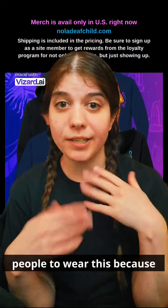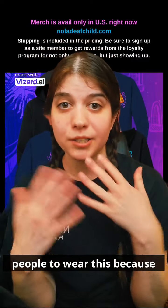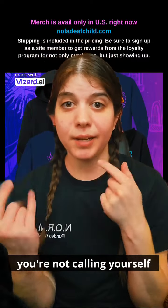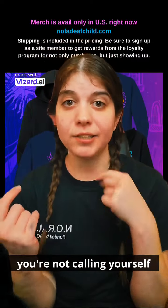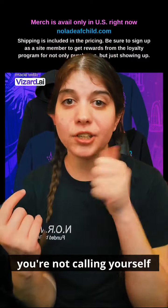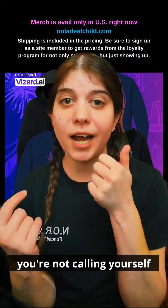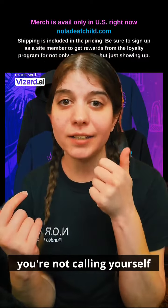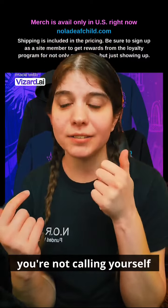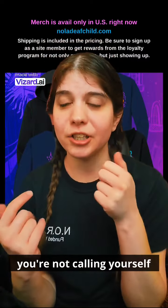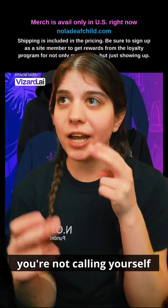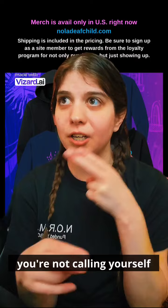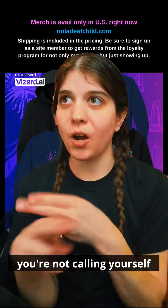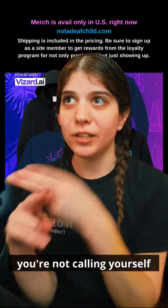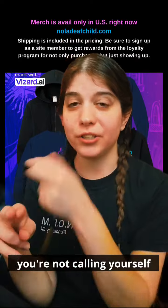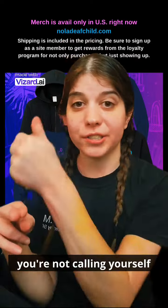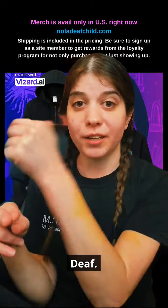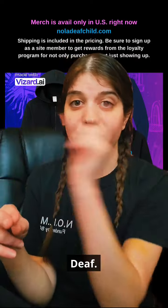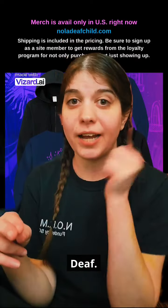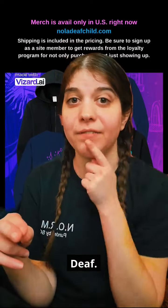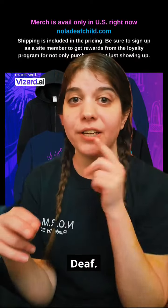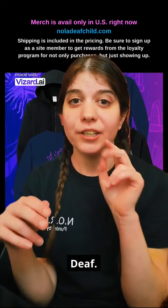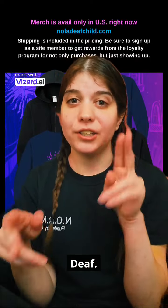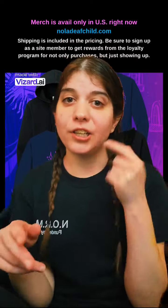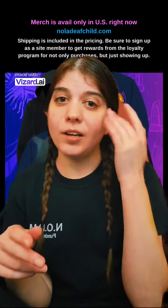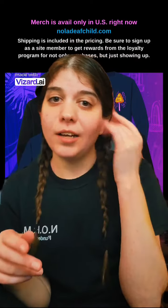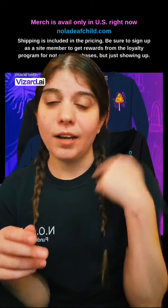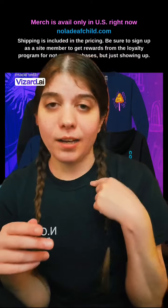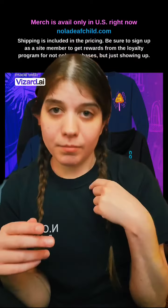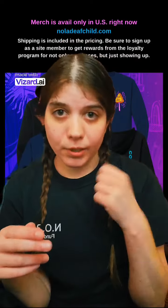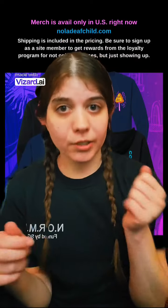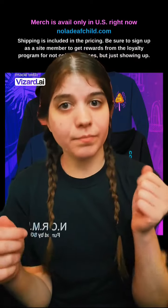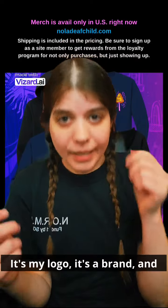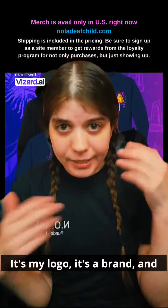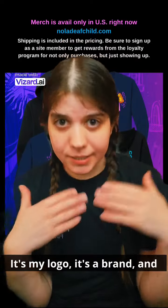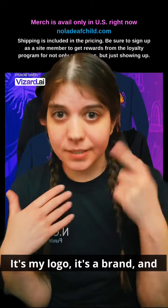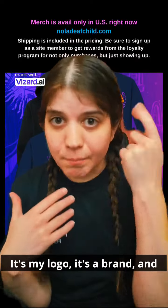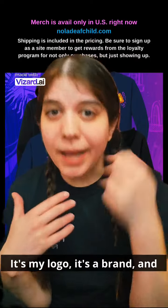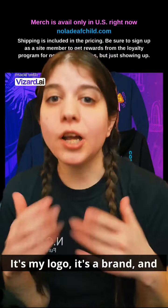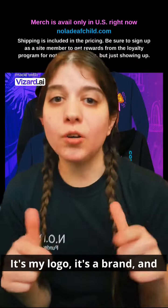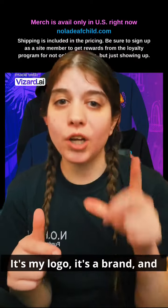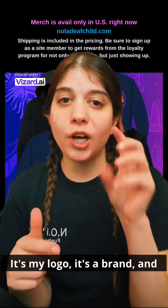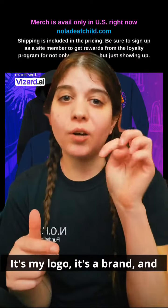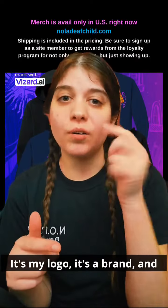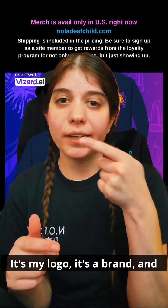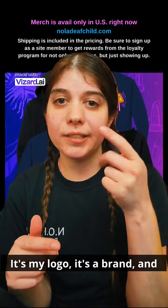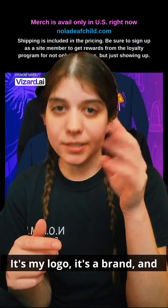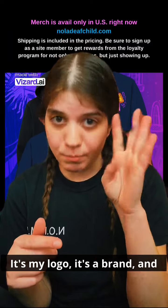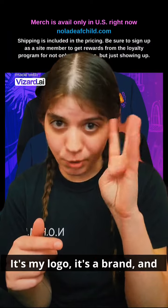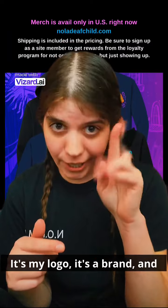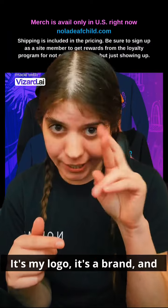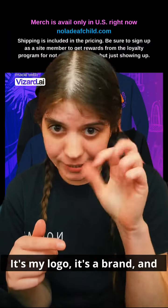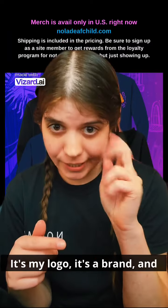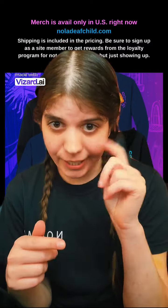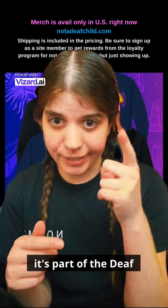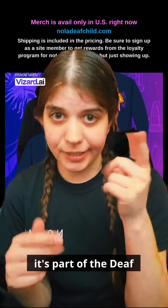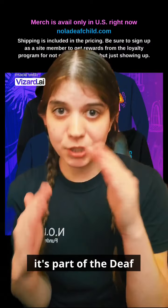because you're not calling yourself deaf, you know. It's my logo, it's a brand, and it's